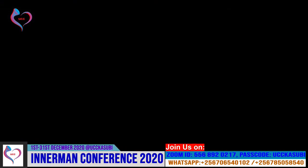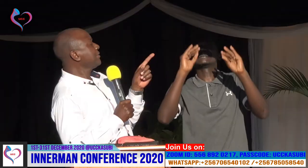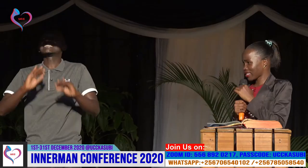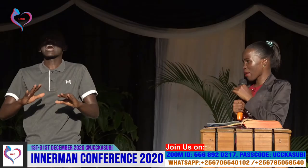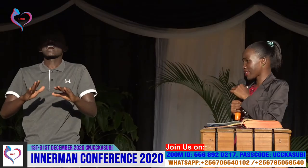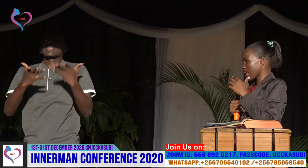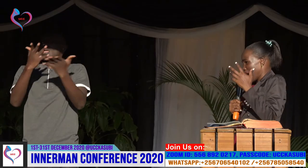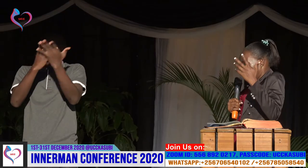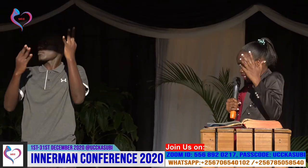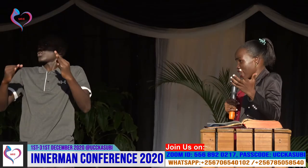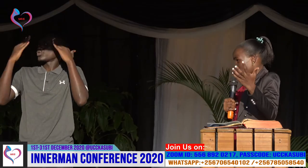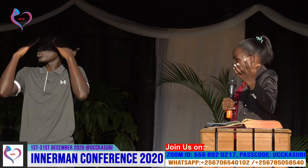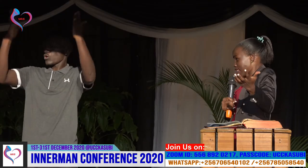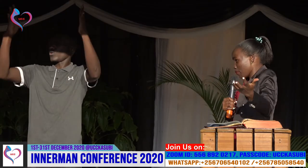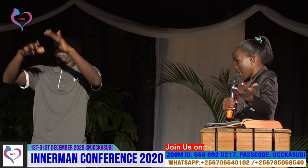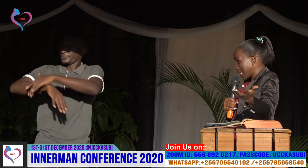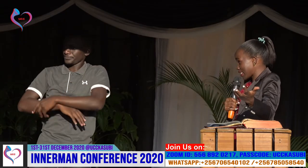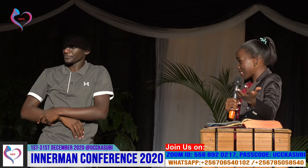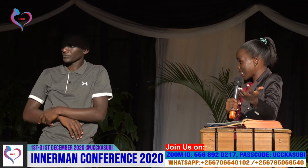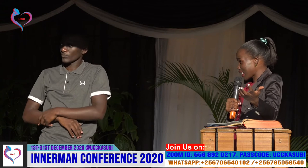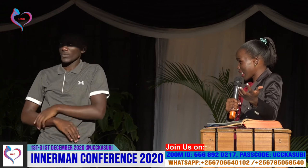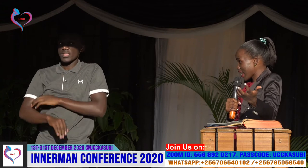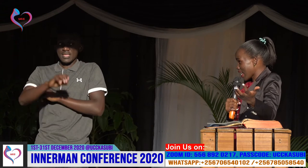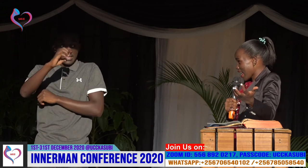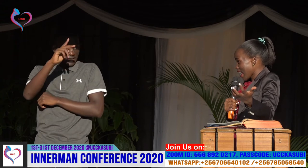accountability. And some say, teacher, you don't know something.